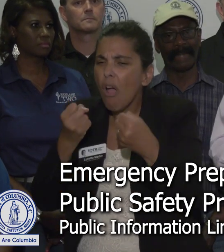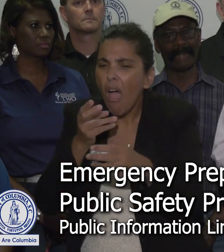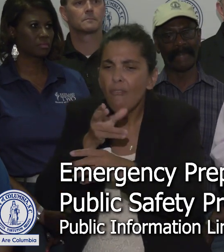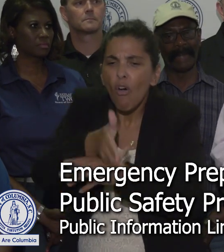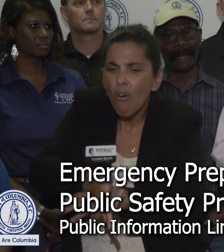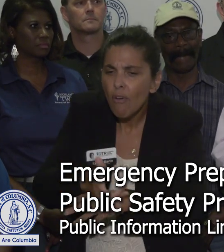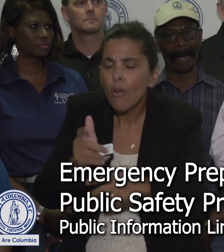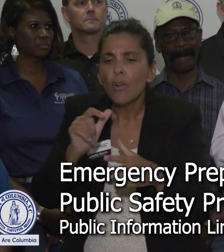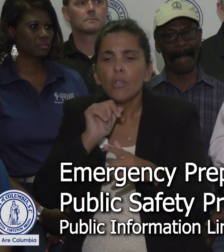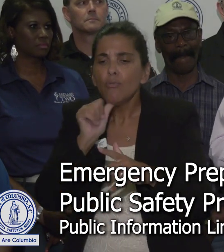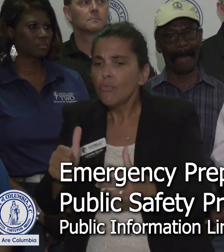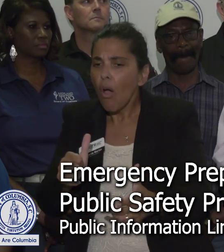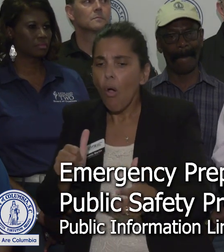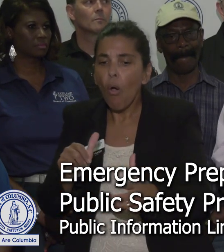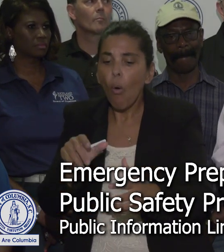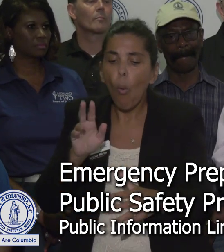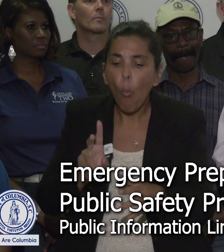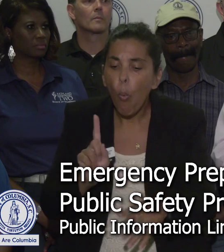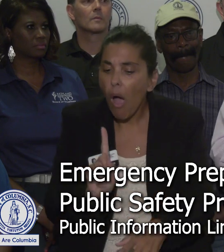to the professionals. Call the